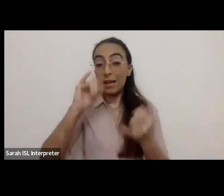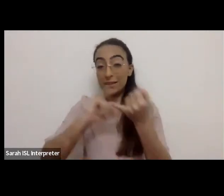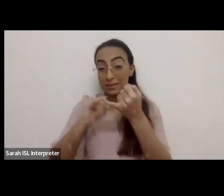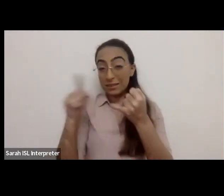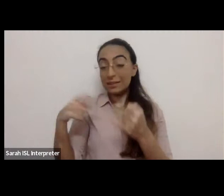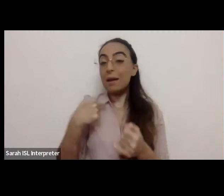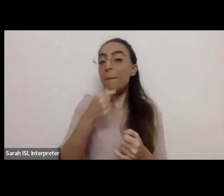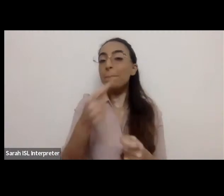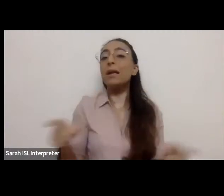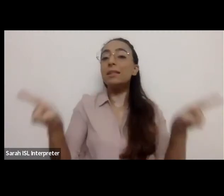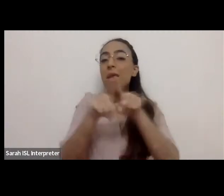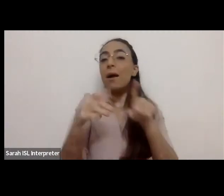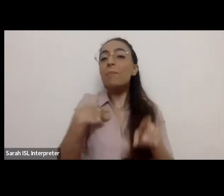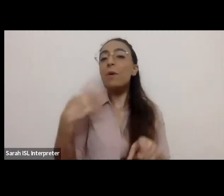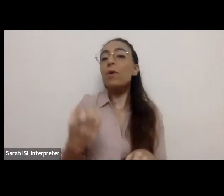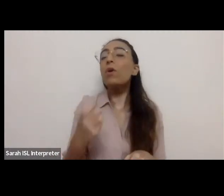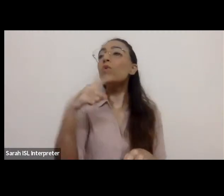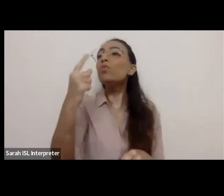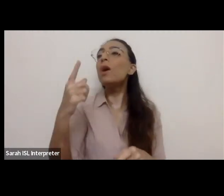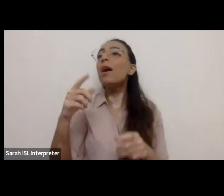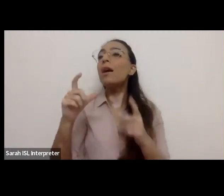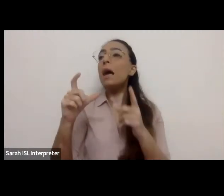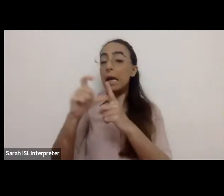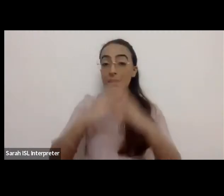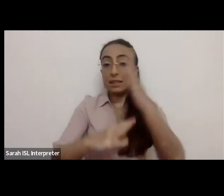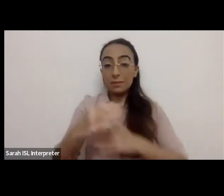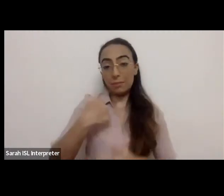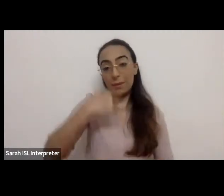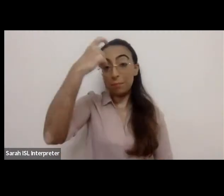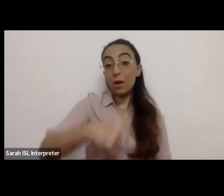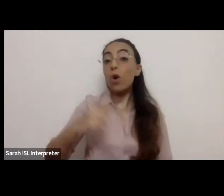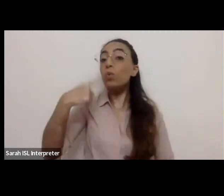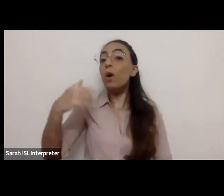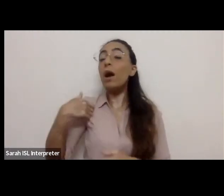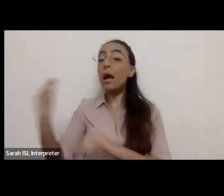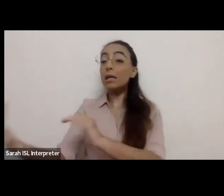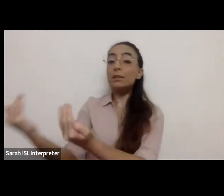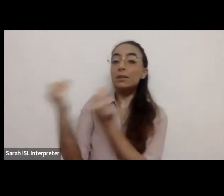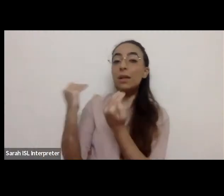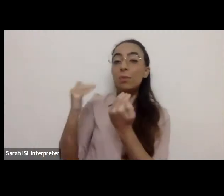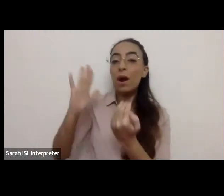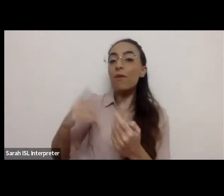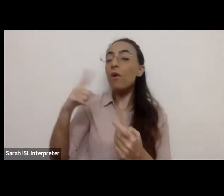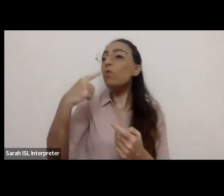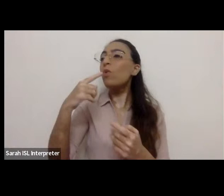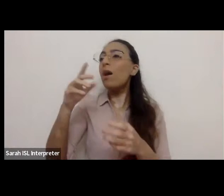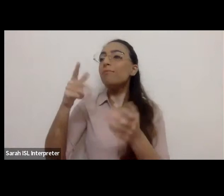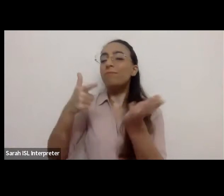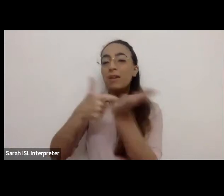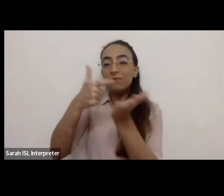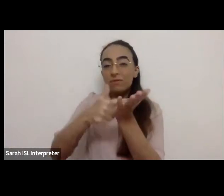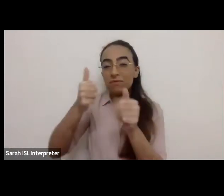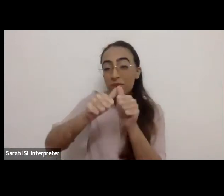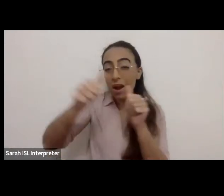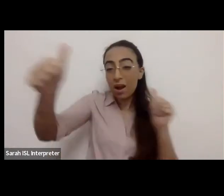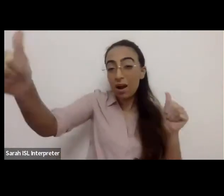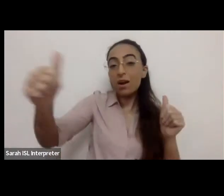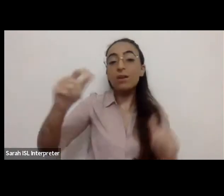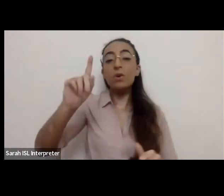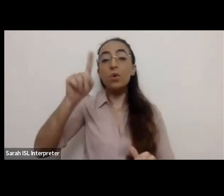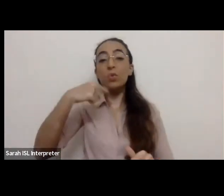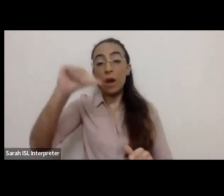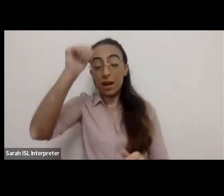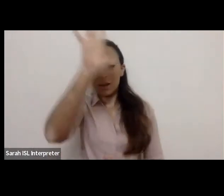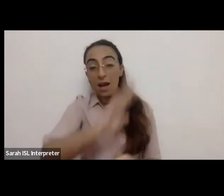disabilities who work in the unorganized sector, the people who come from far remote areas from the hinterland of the